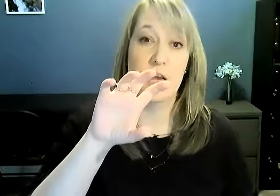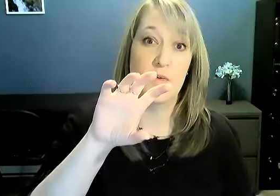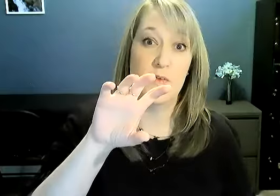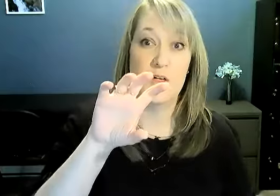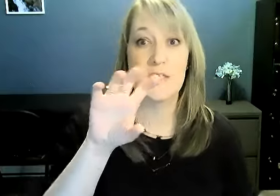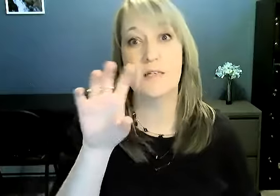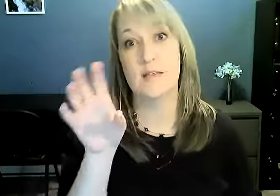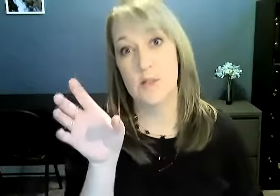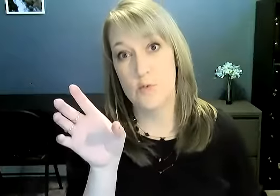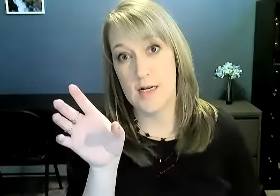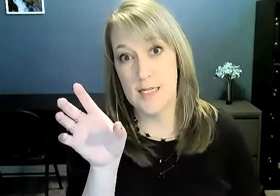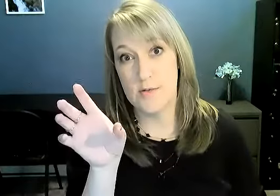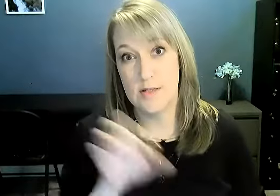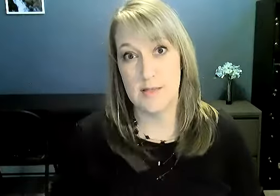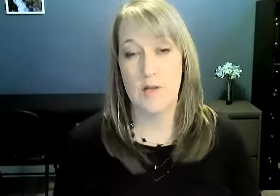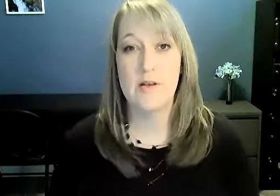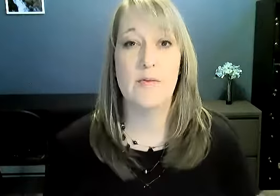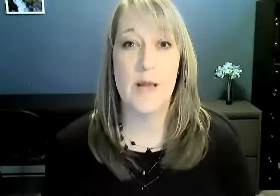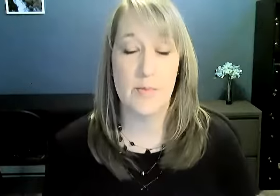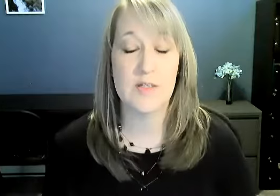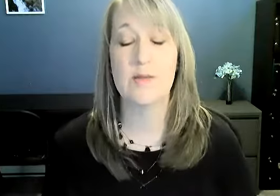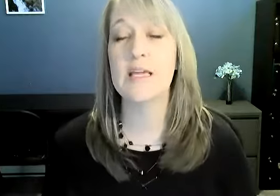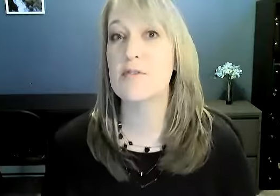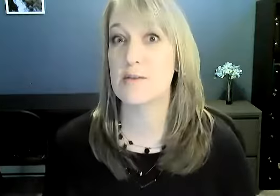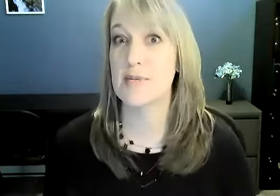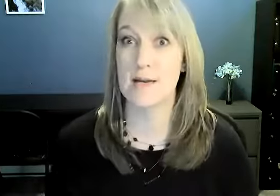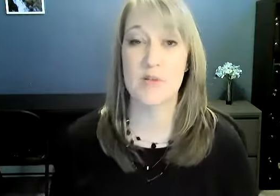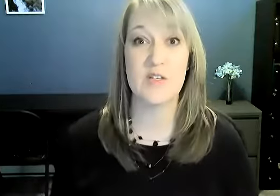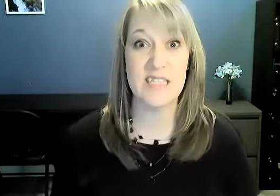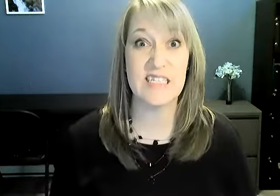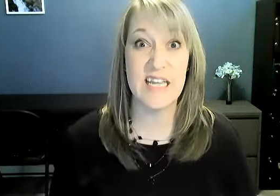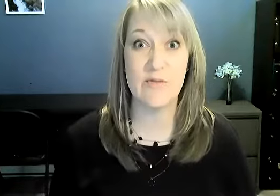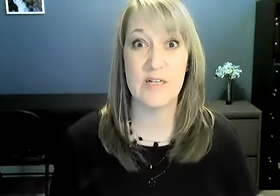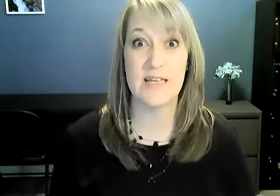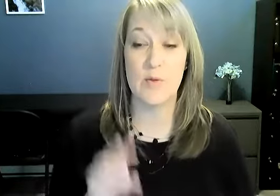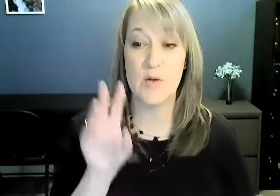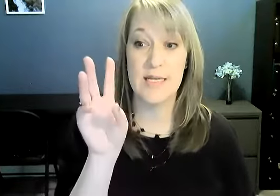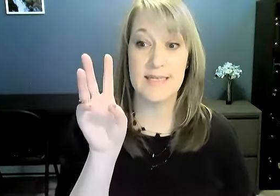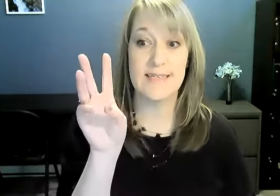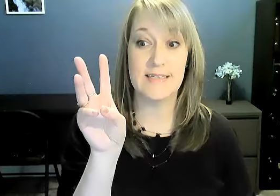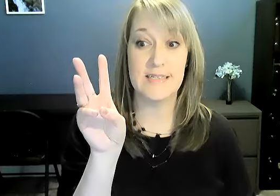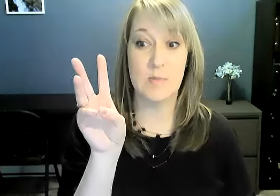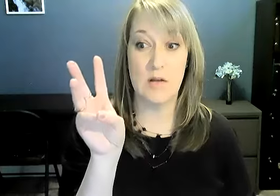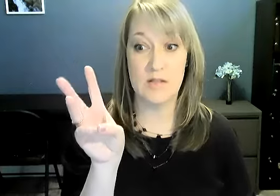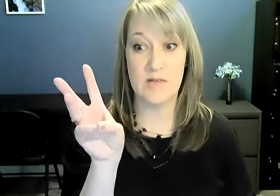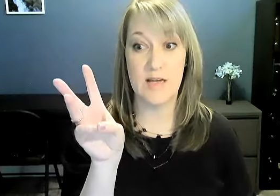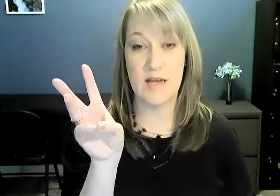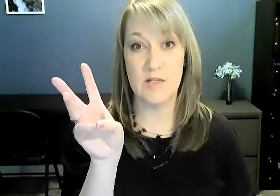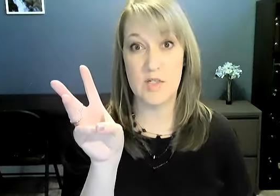number first, then you rock down to the smaller number. So let me give you some examples. So 68, for example, 6 is smaller, so it kind of